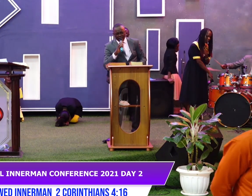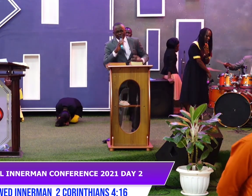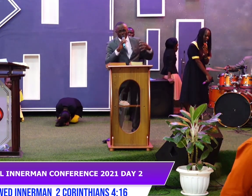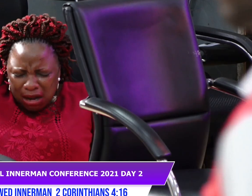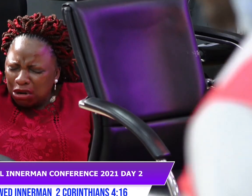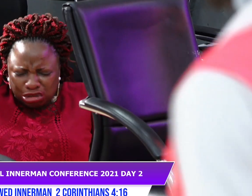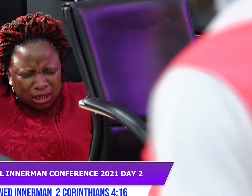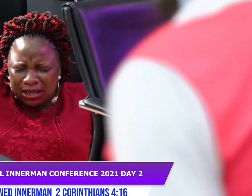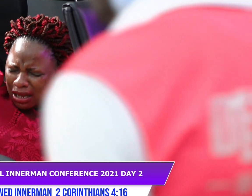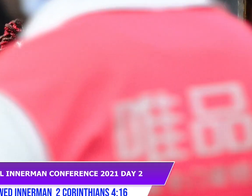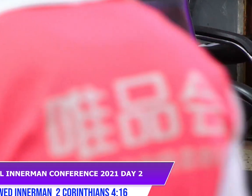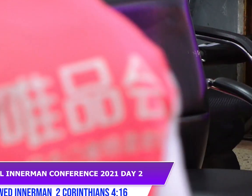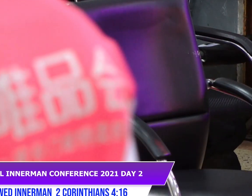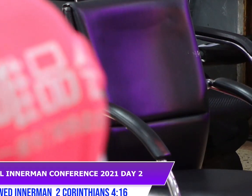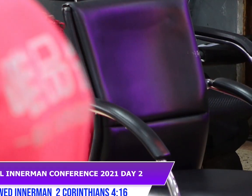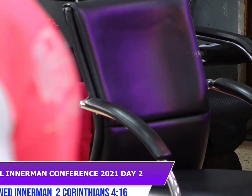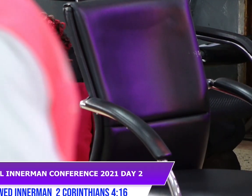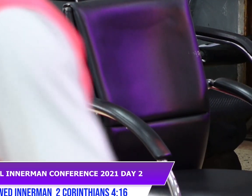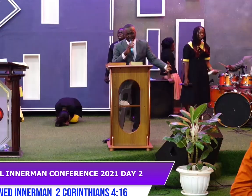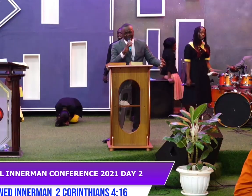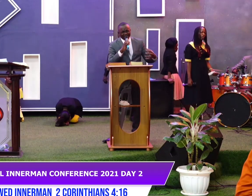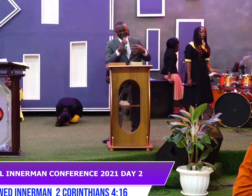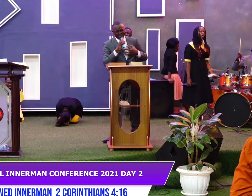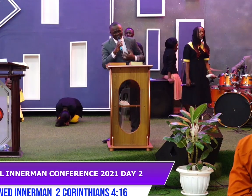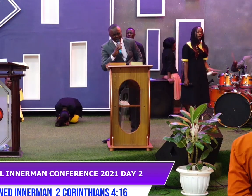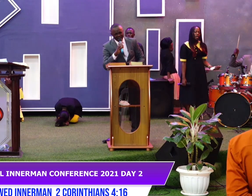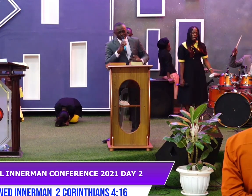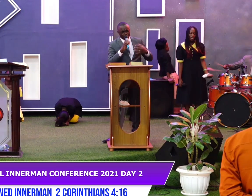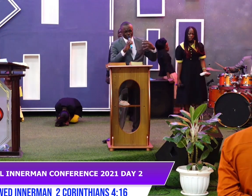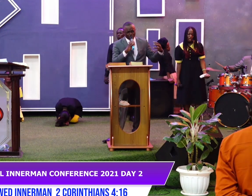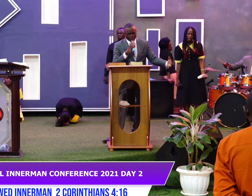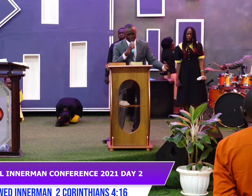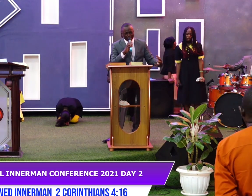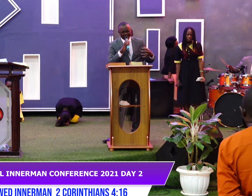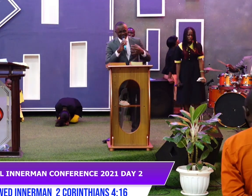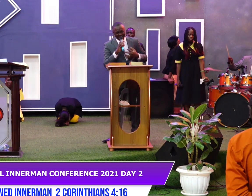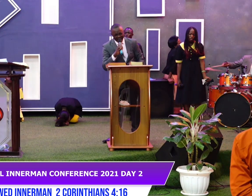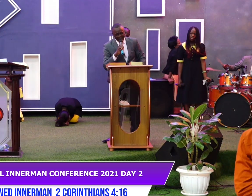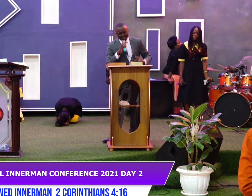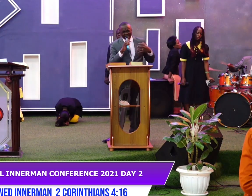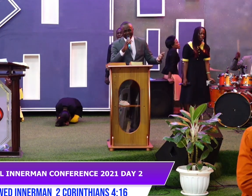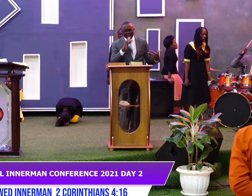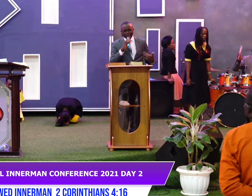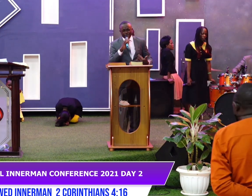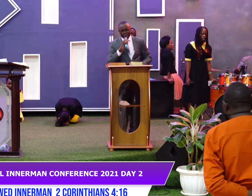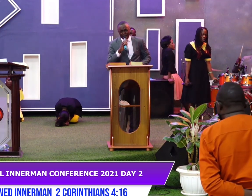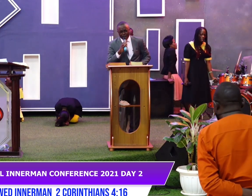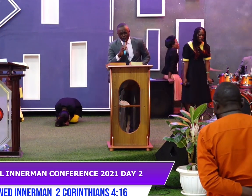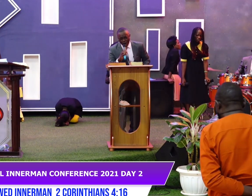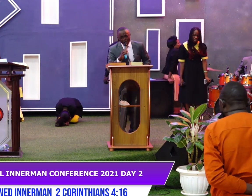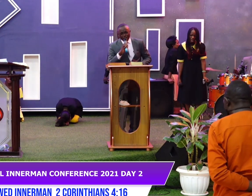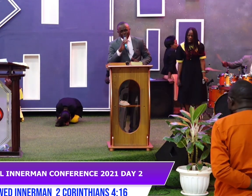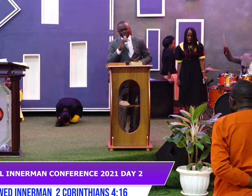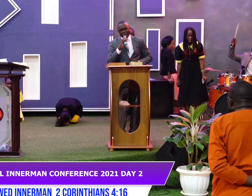kyowateesa ku lwa mwoyo omutukuvu mu nkolagana yange naye mukusa kimu naye taata leka